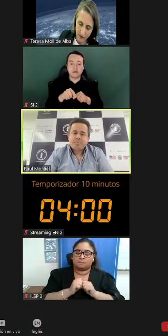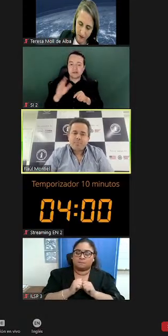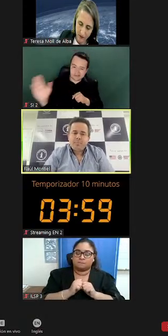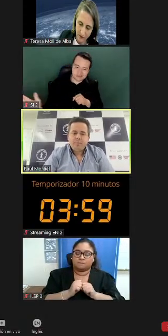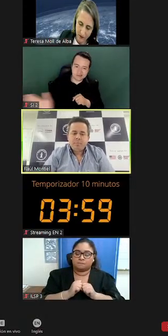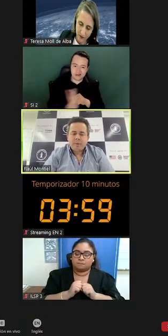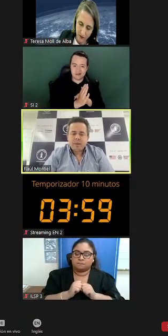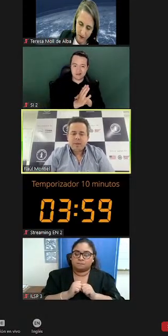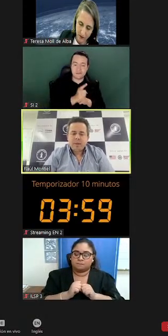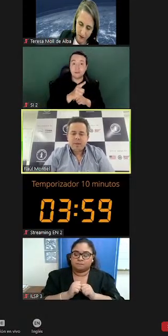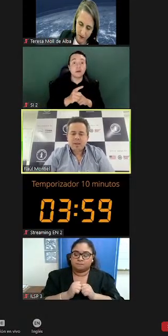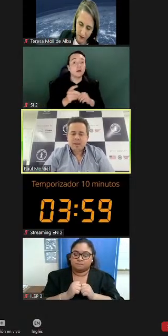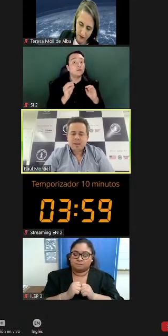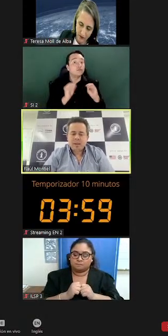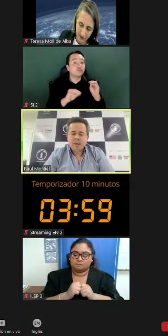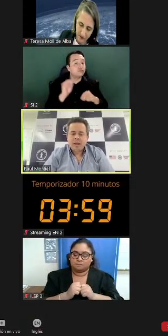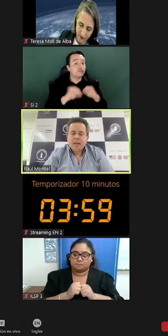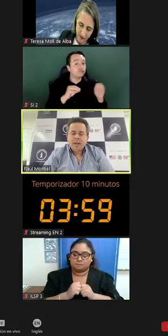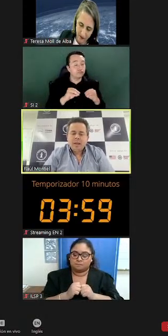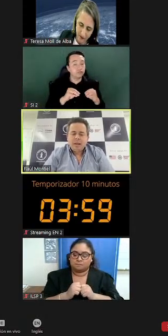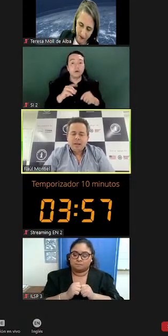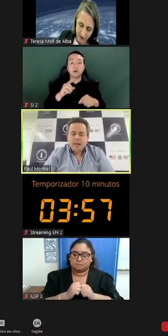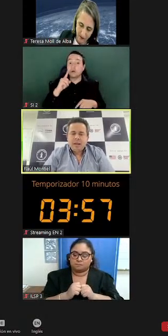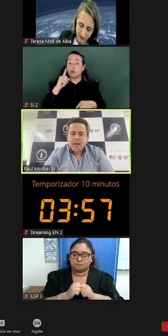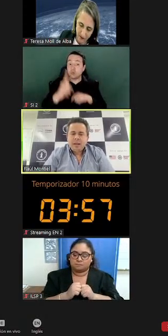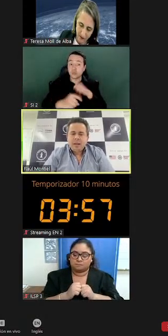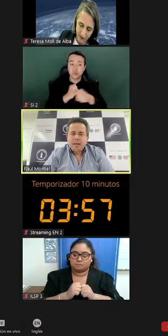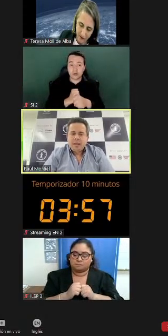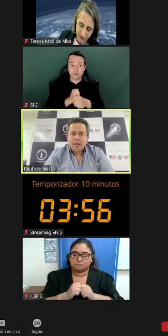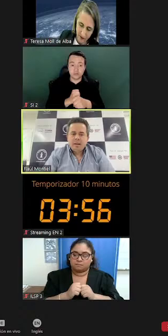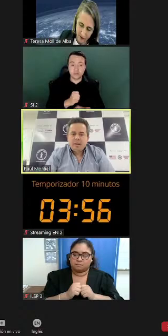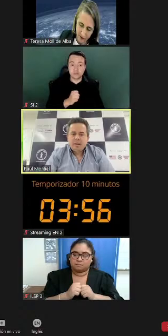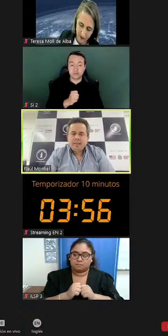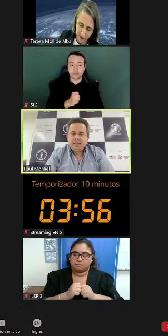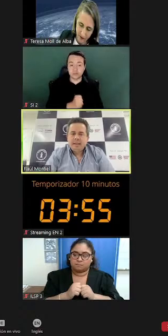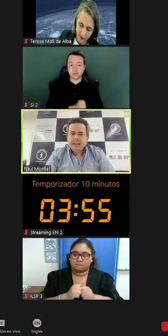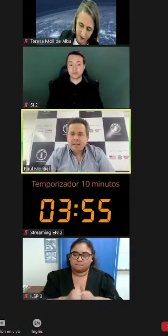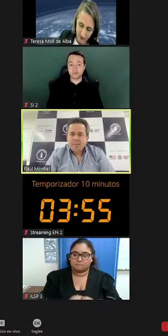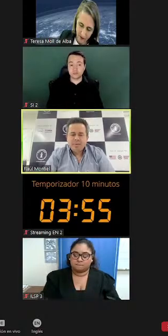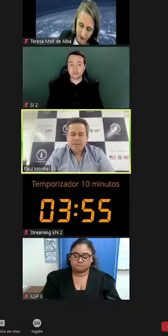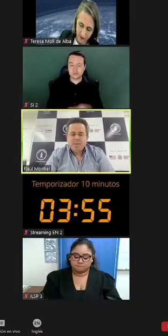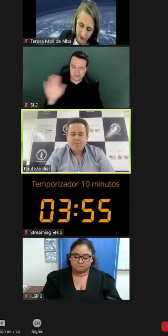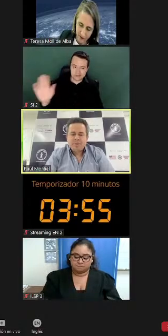so can we go to the next one please